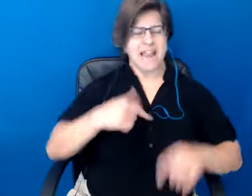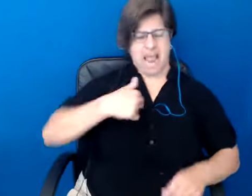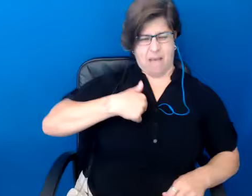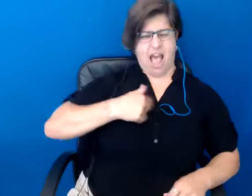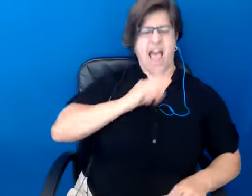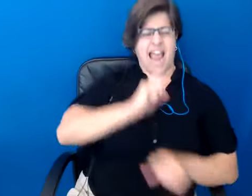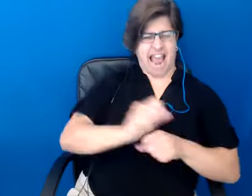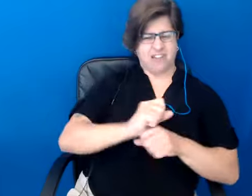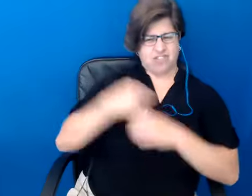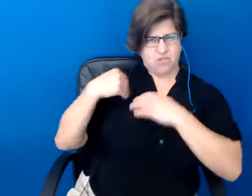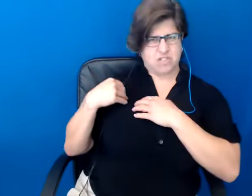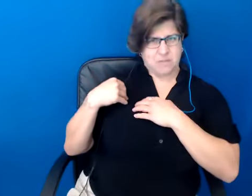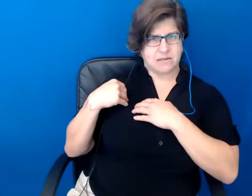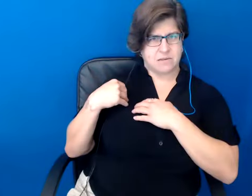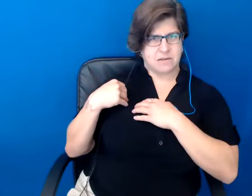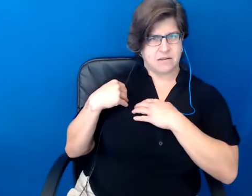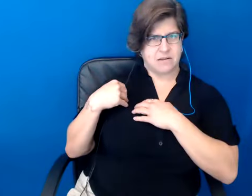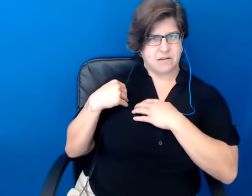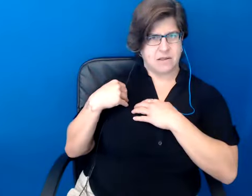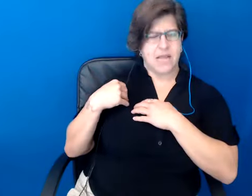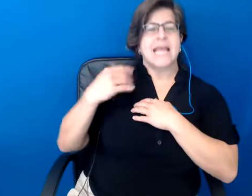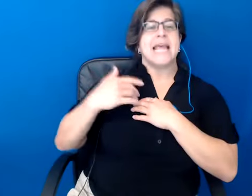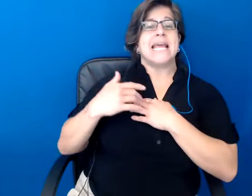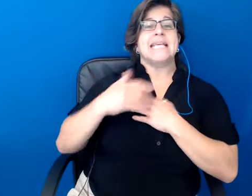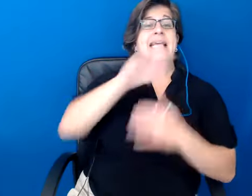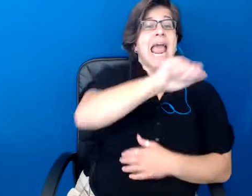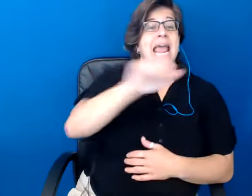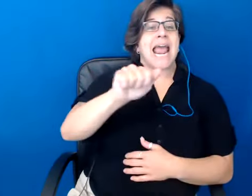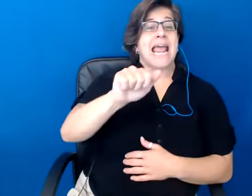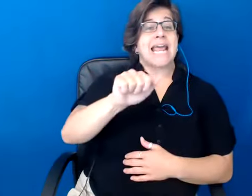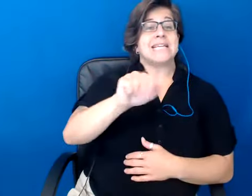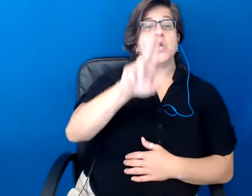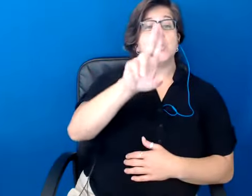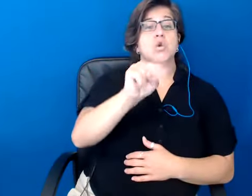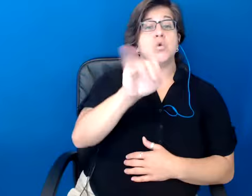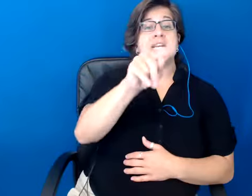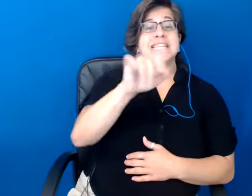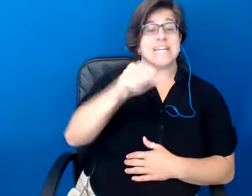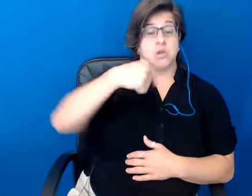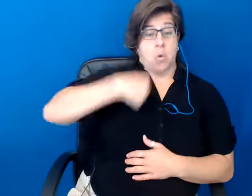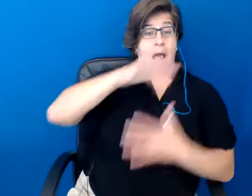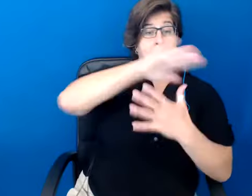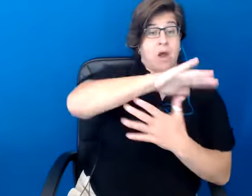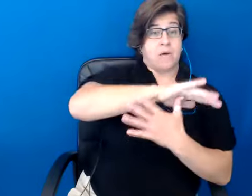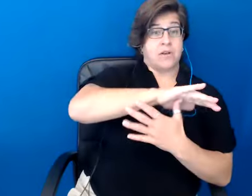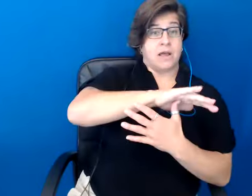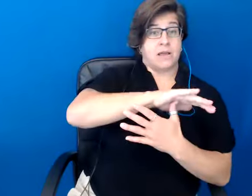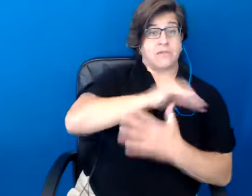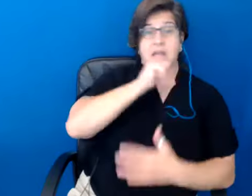responsibility statement, but am I responsible? Do I put AA's unity over my need to be